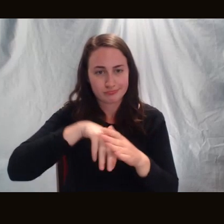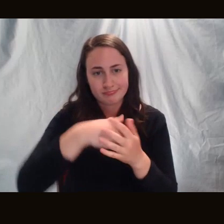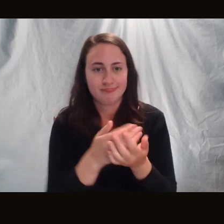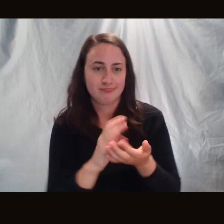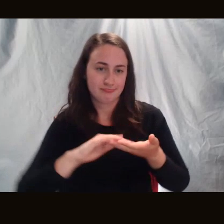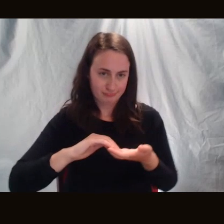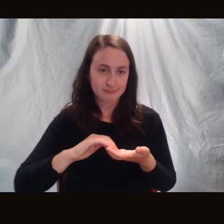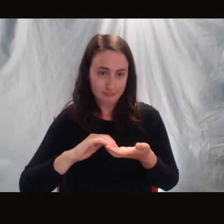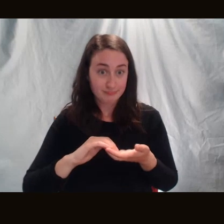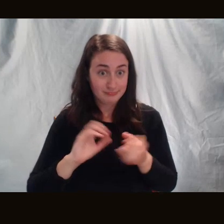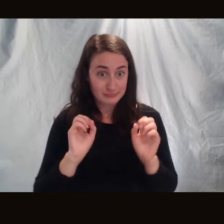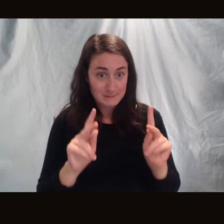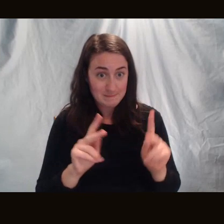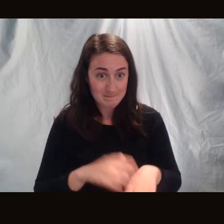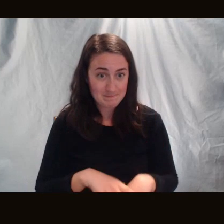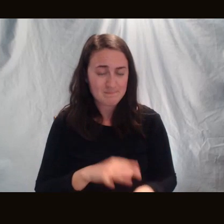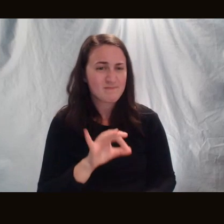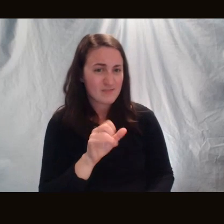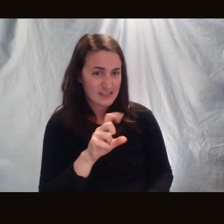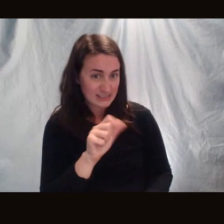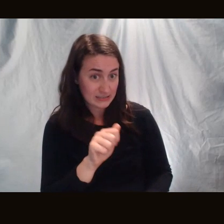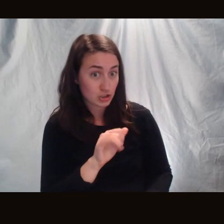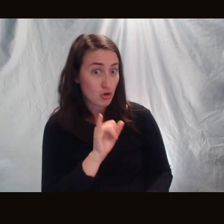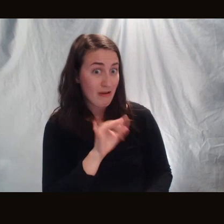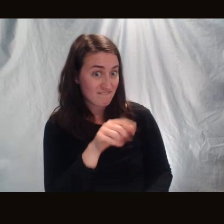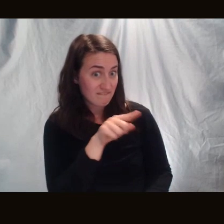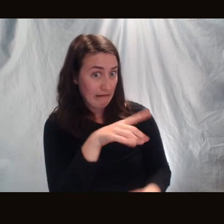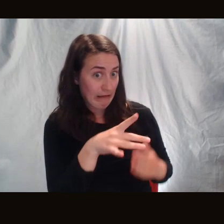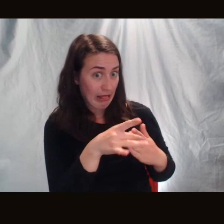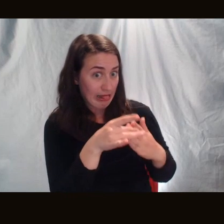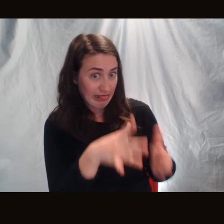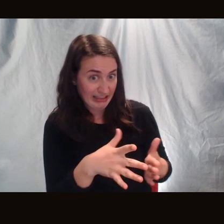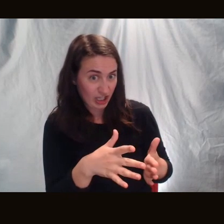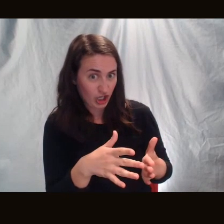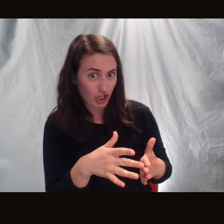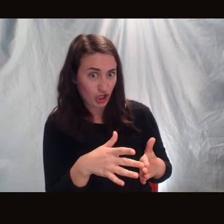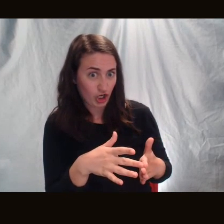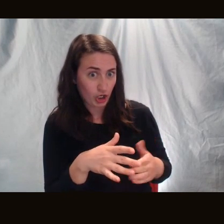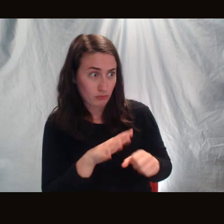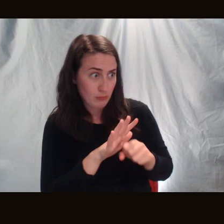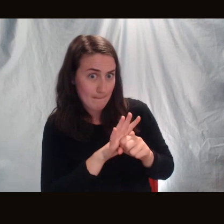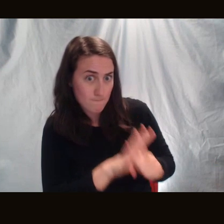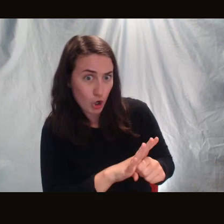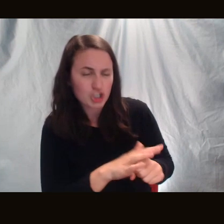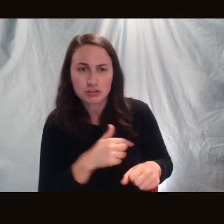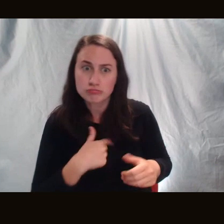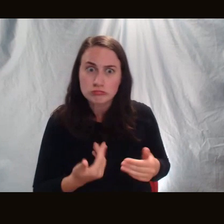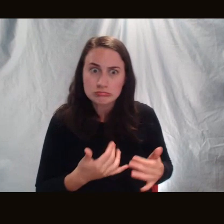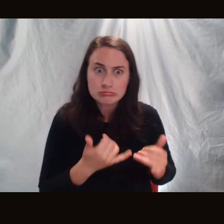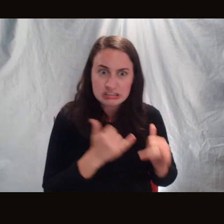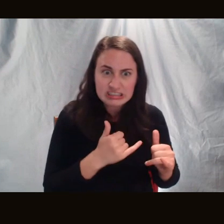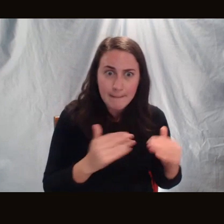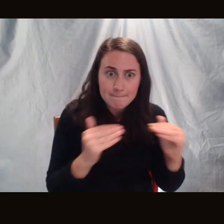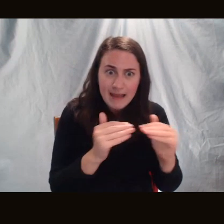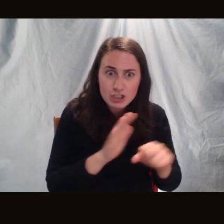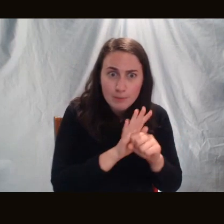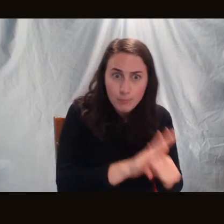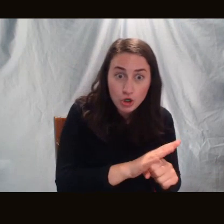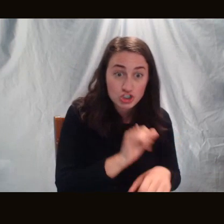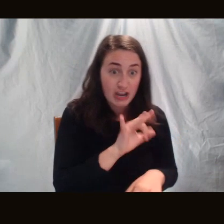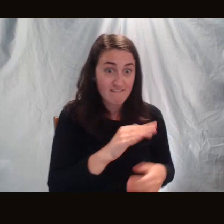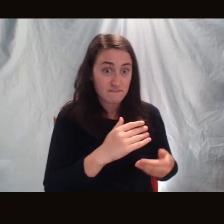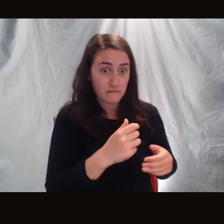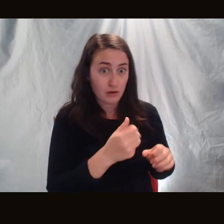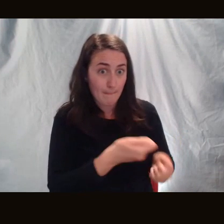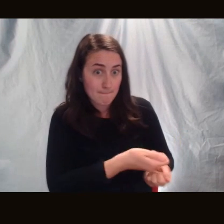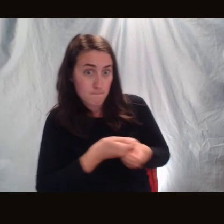other's connection. Okay. So if your leader is putting pressure, you give pressure. If your leader is pulling away, you're going to